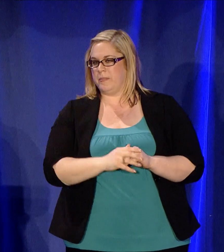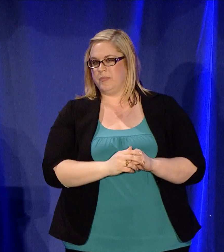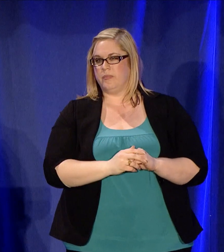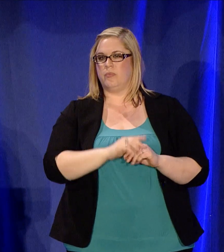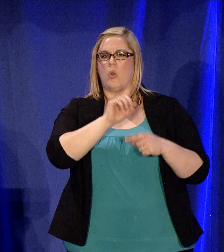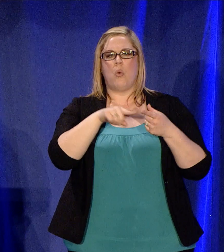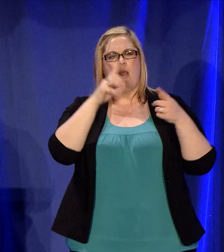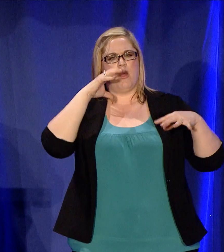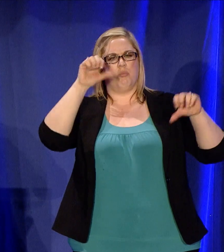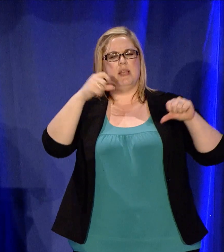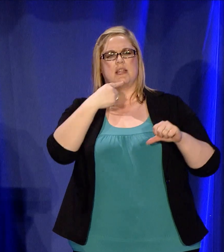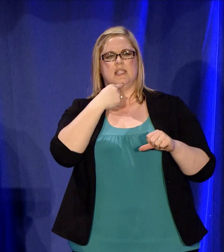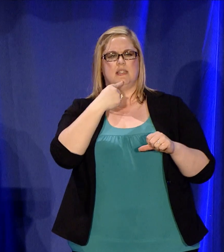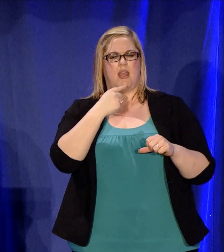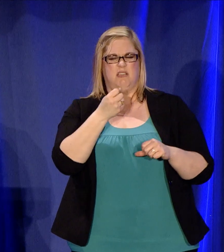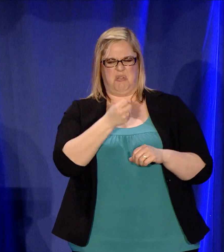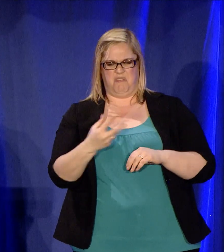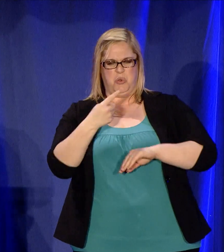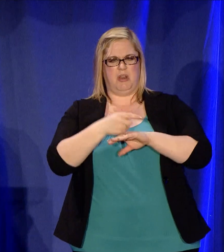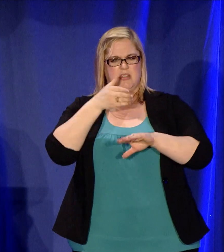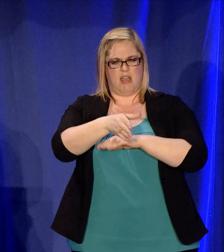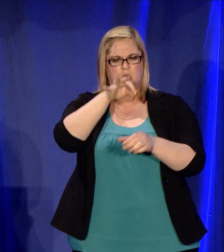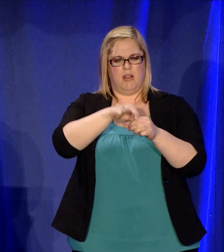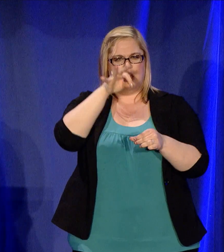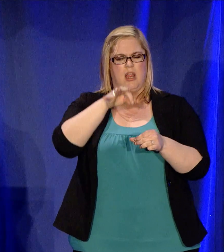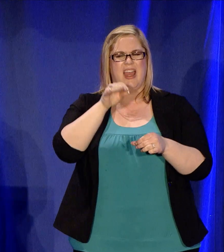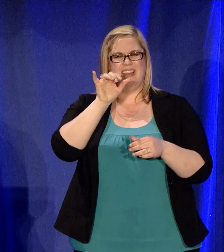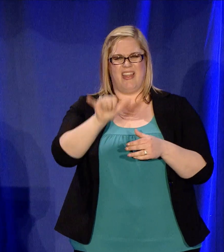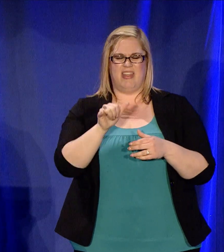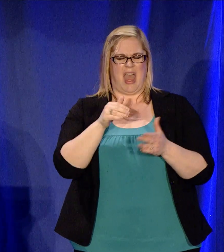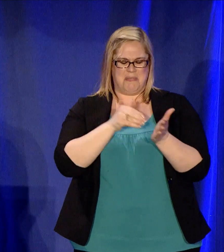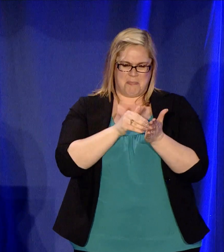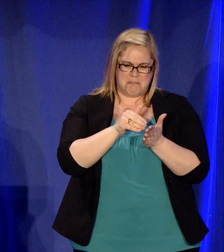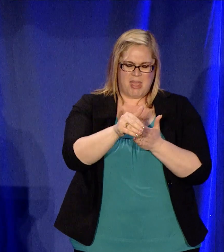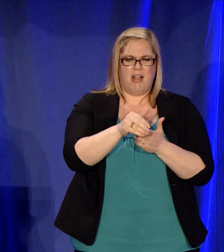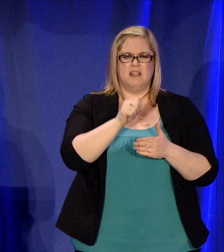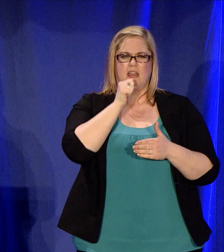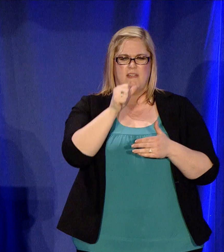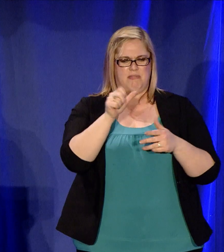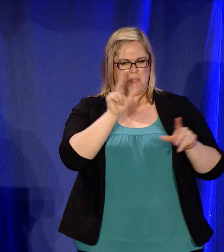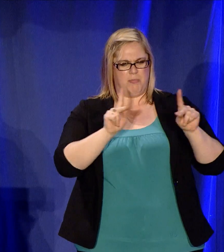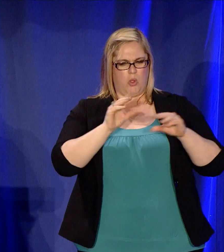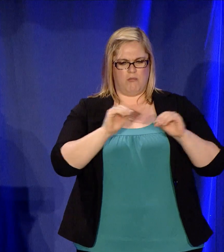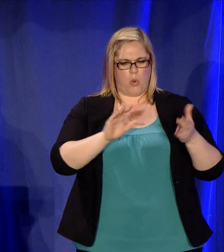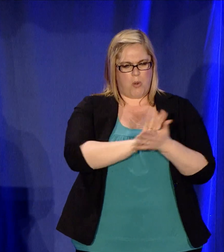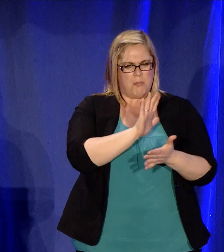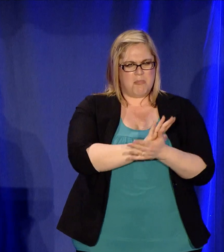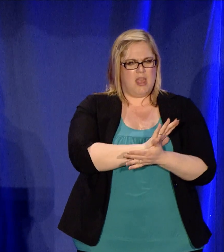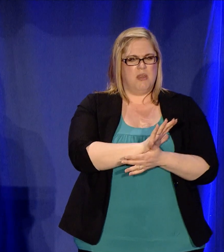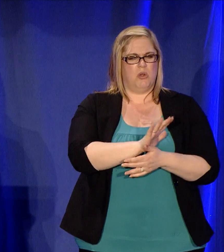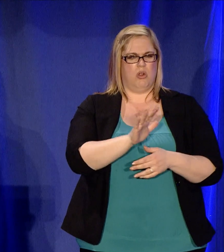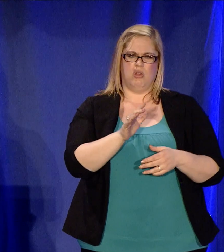When the president says only days after he was elected that millions of undocumented immigrants deprived him of the